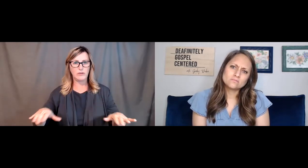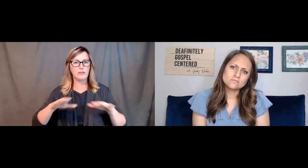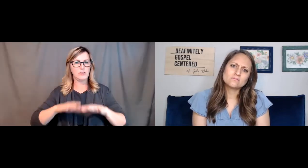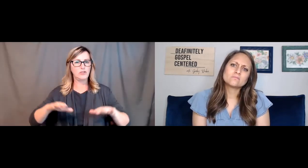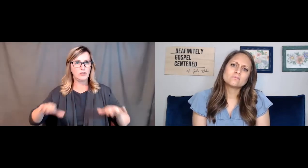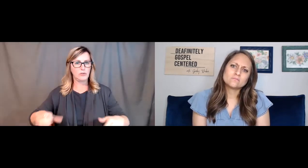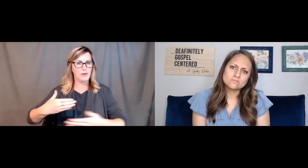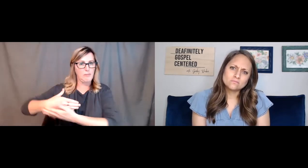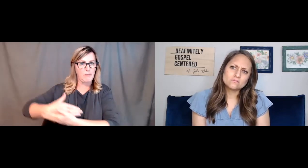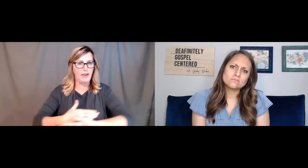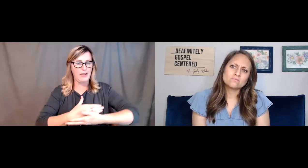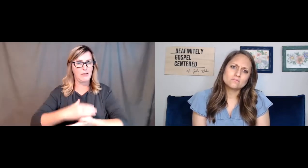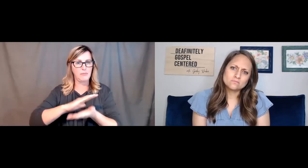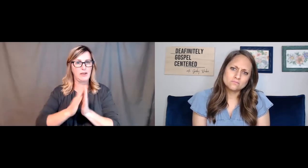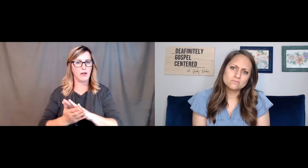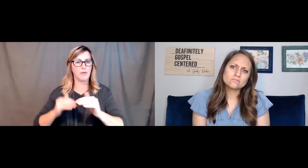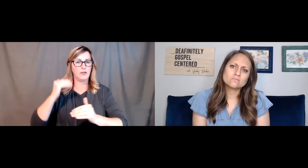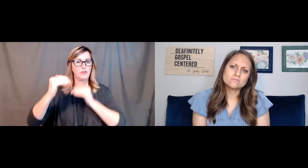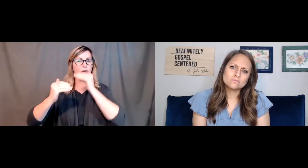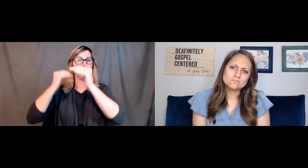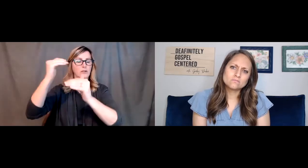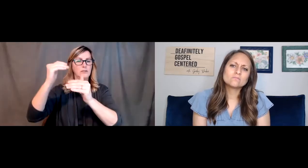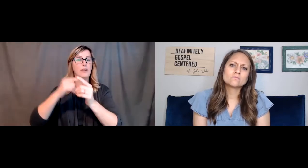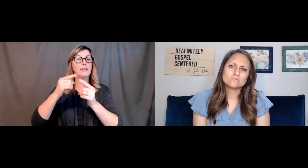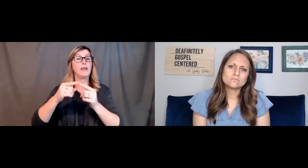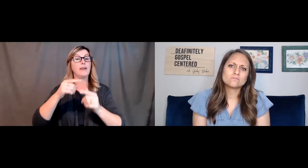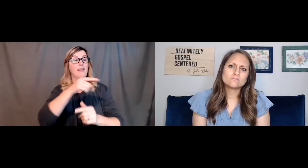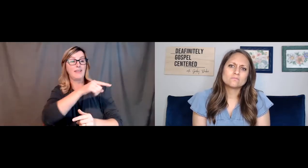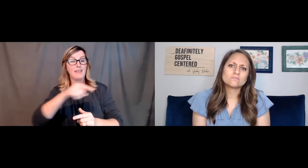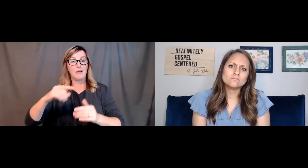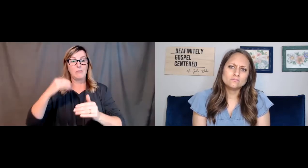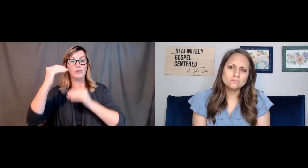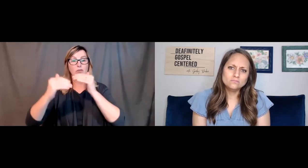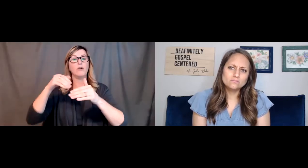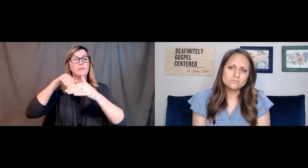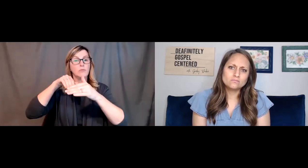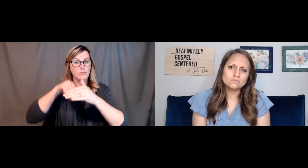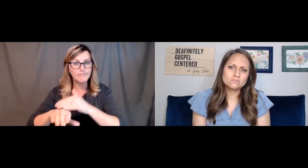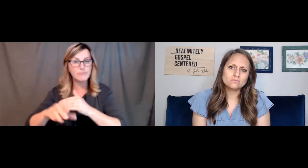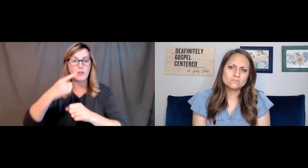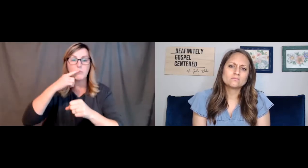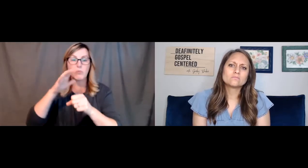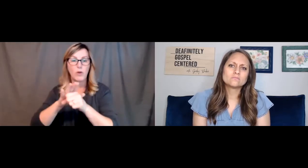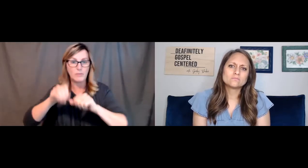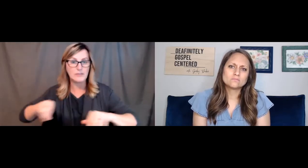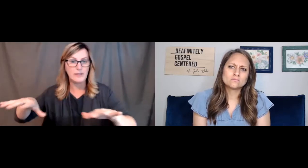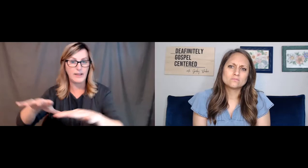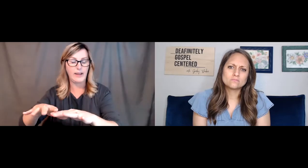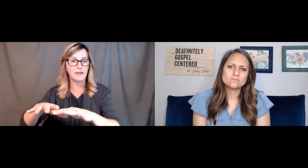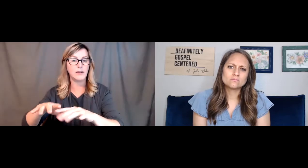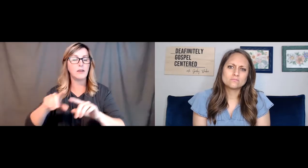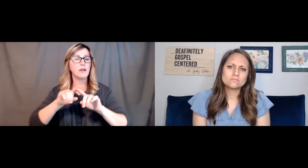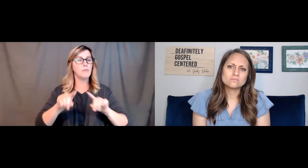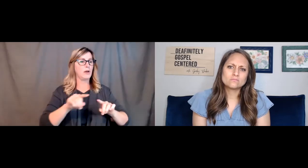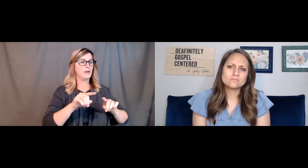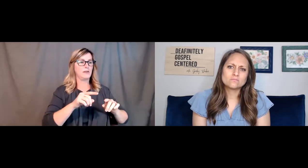But I was thinking about their children. And as their children became adults. But that generation made it